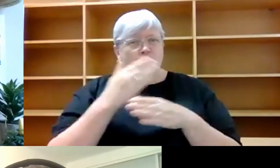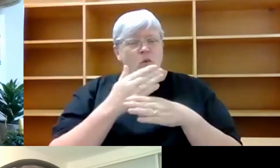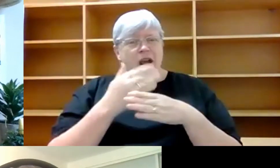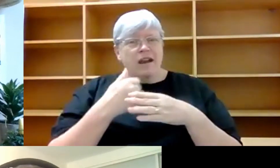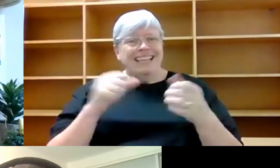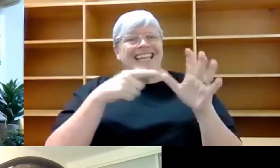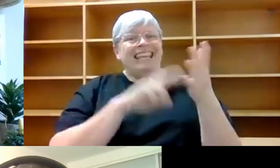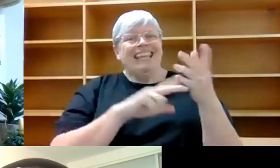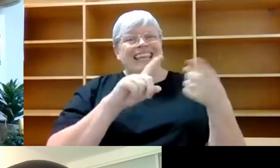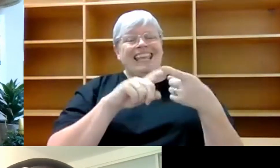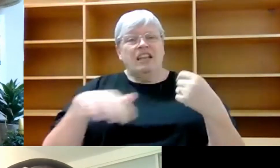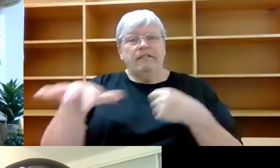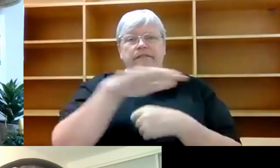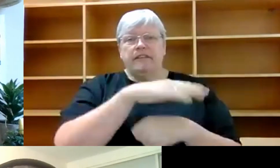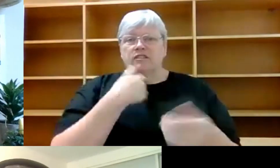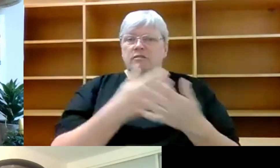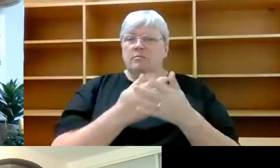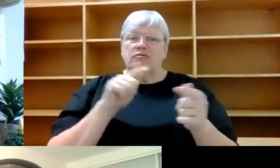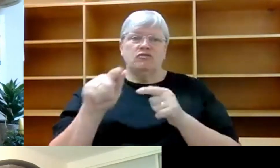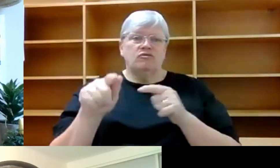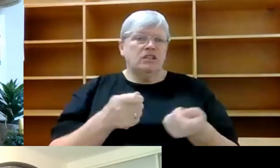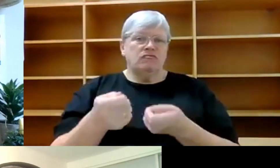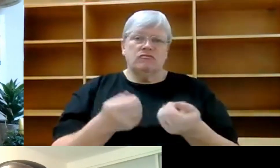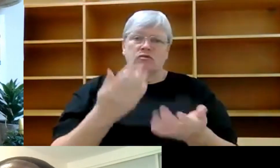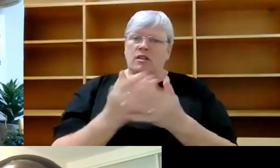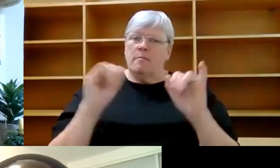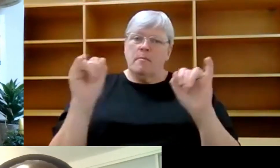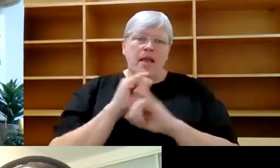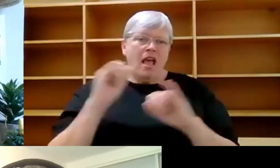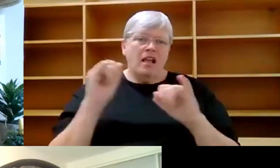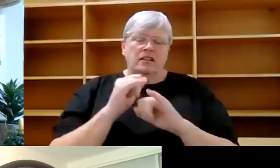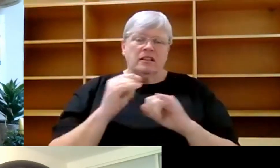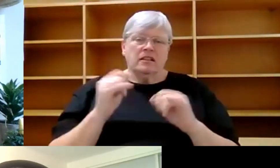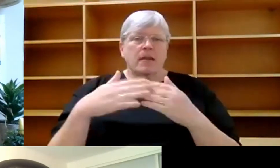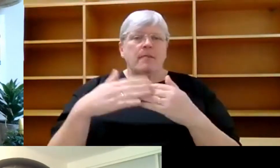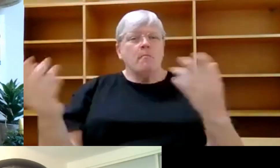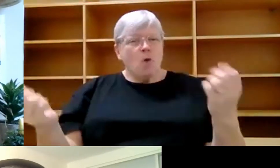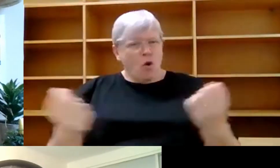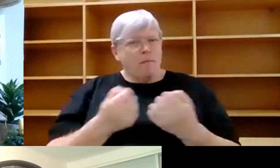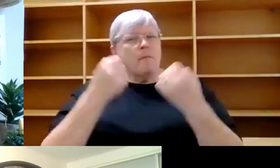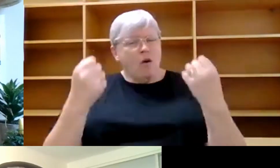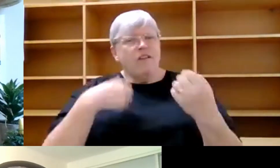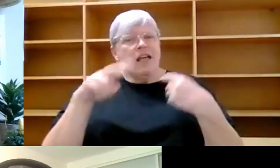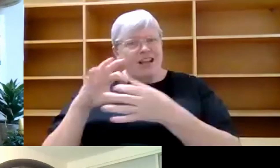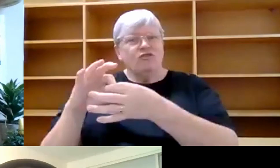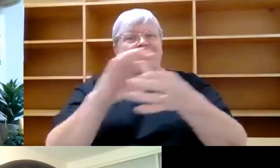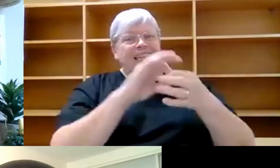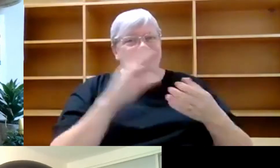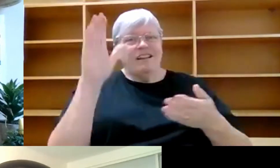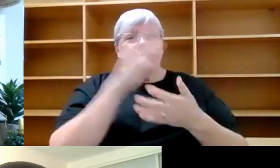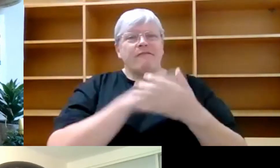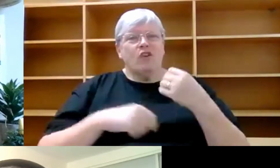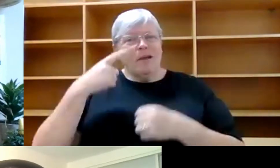fields, they were treated brutally. So I just felt it would be much more powerful if I relate this story from a young